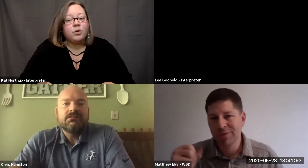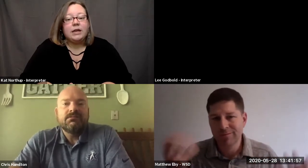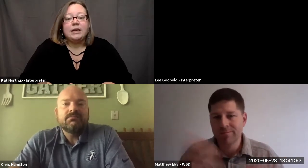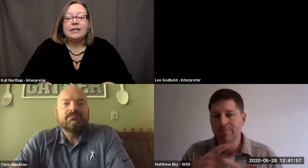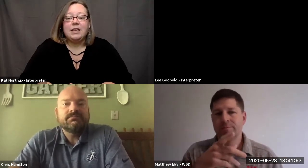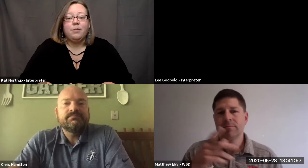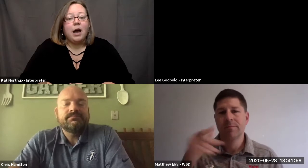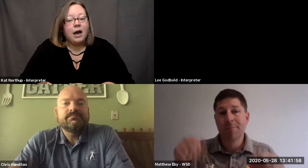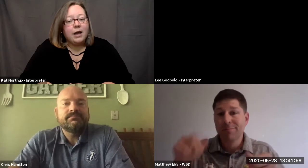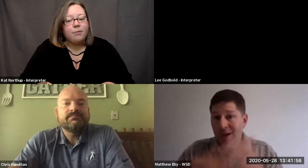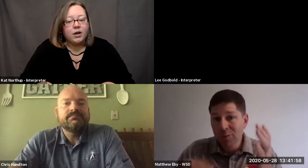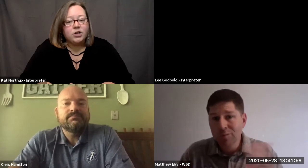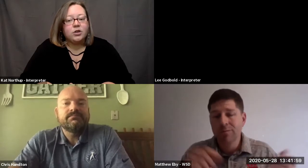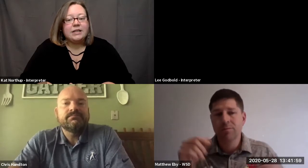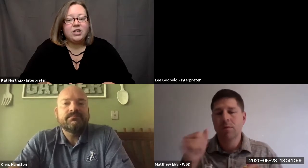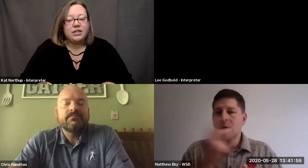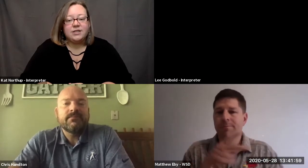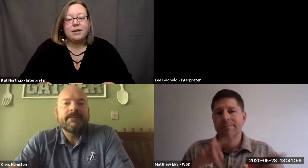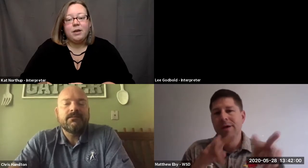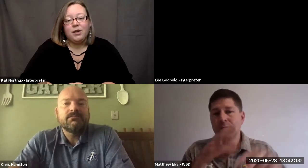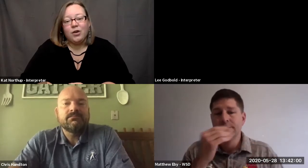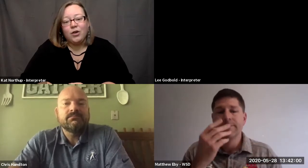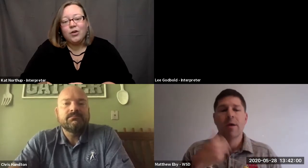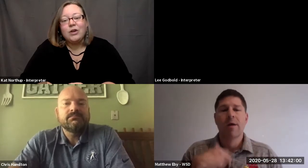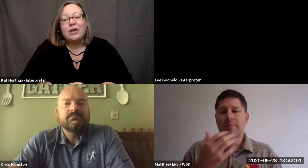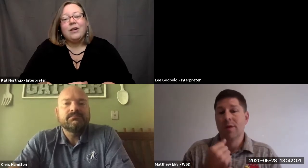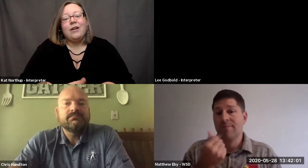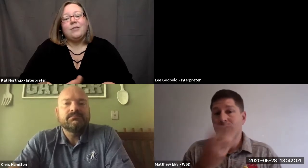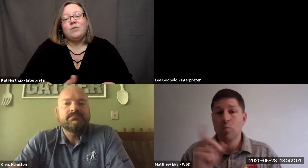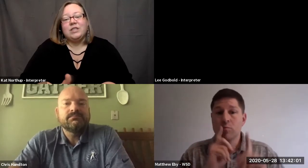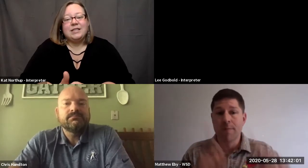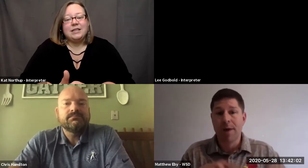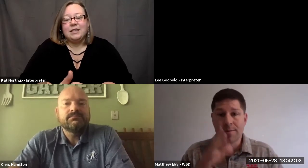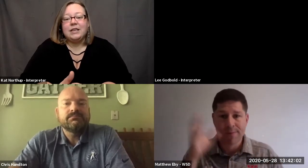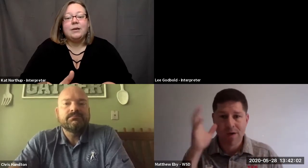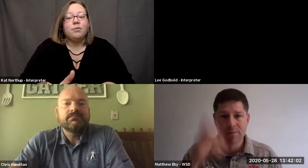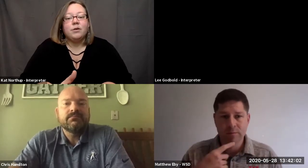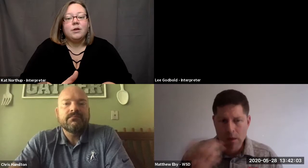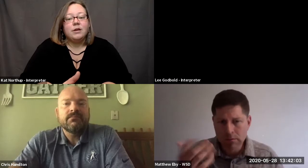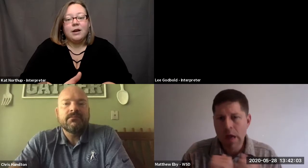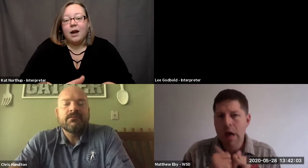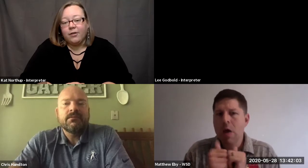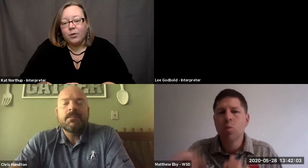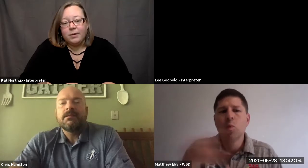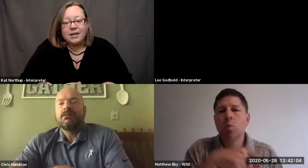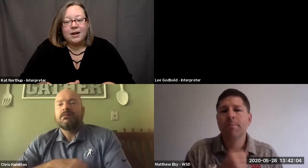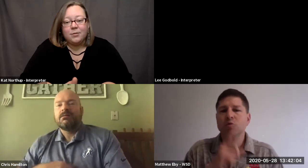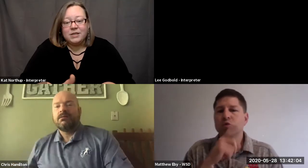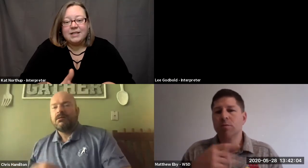we need to keep an eye and monitor any changes that may occur. Just keep an eye on the website updates,